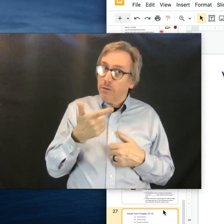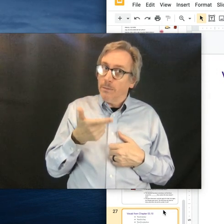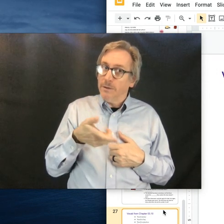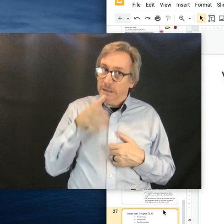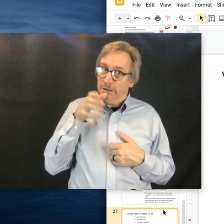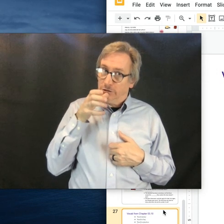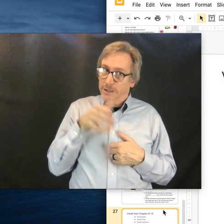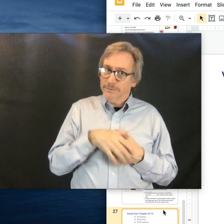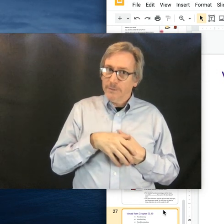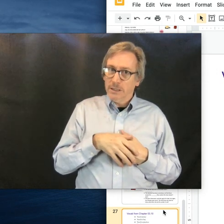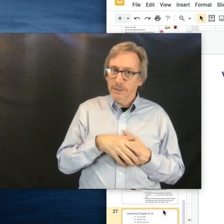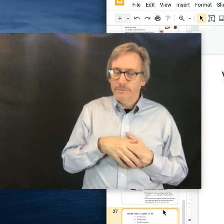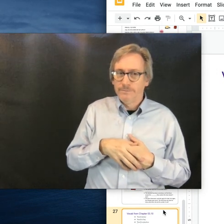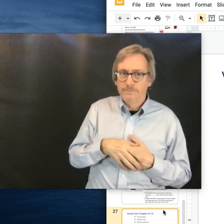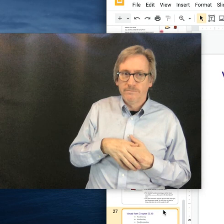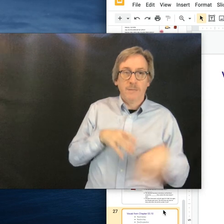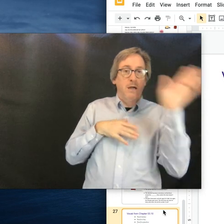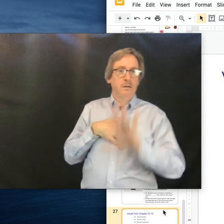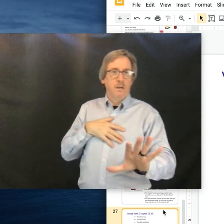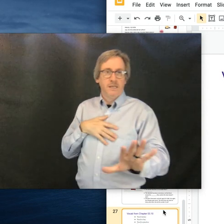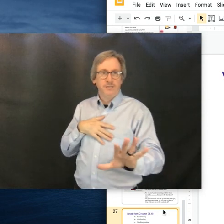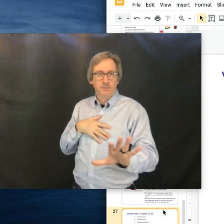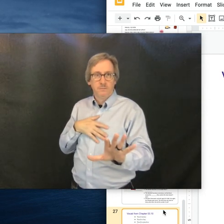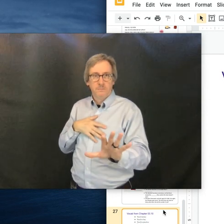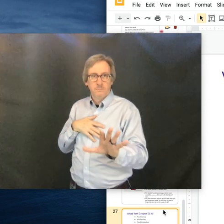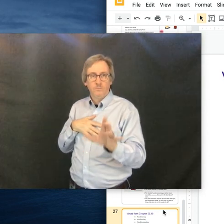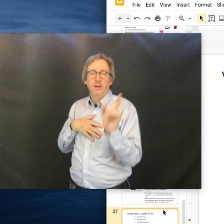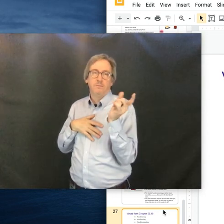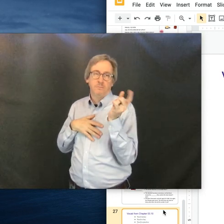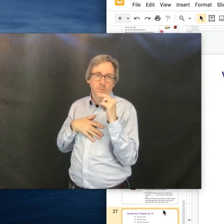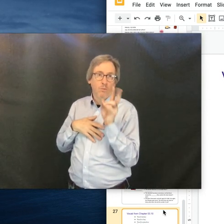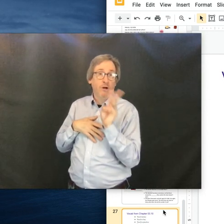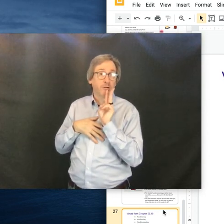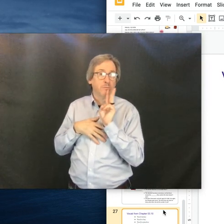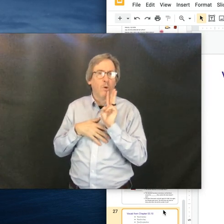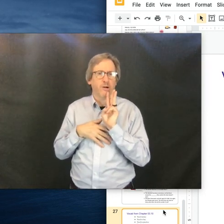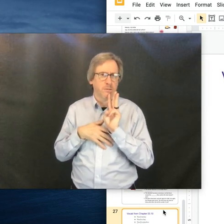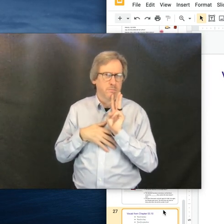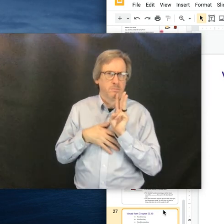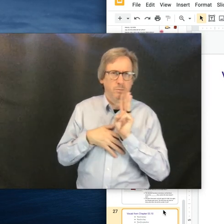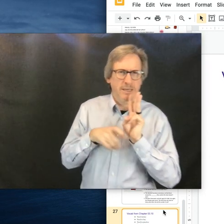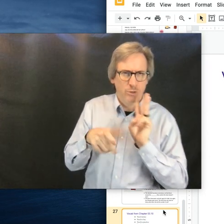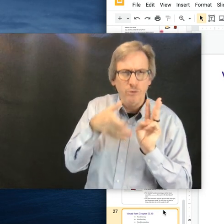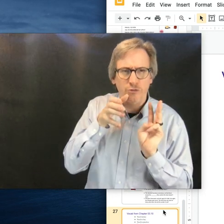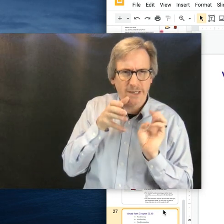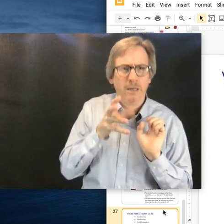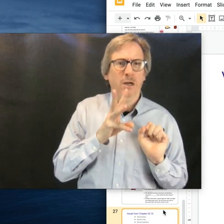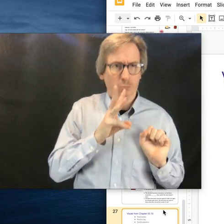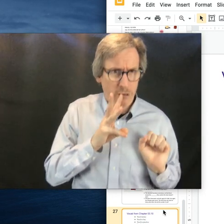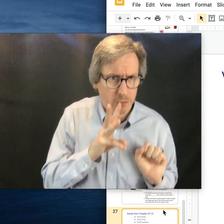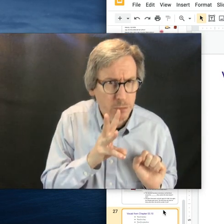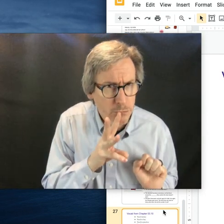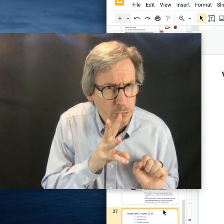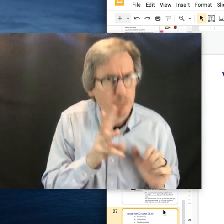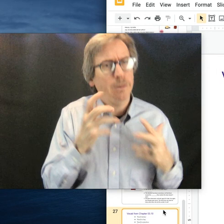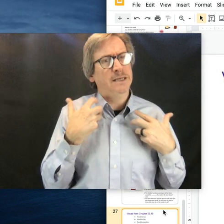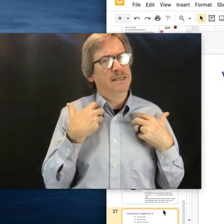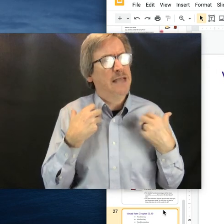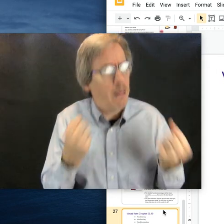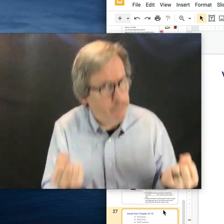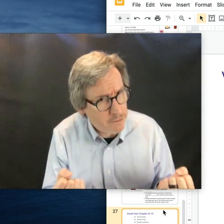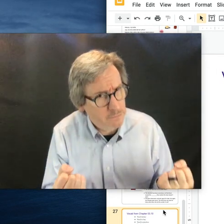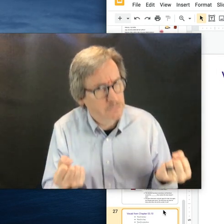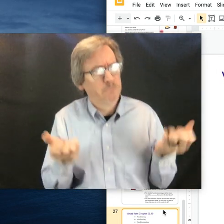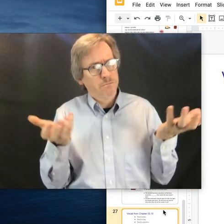all probably need to drink a little bit, unless you're, well, water. We need to drink water because